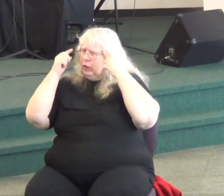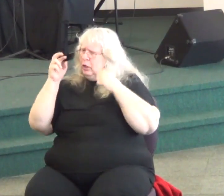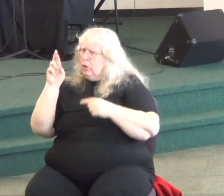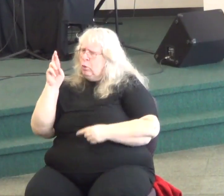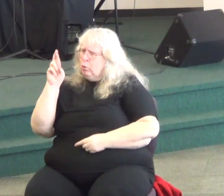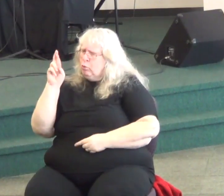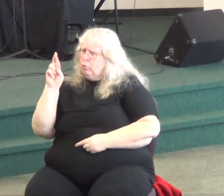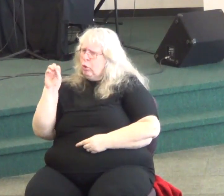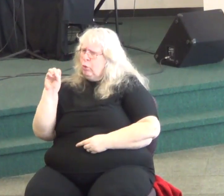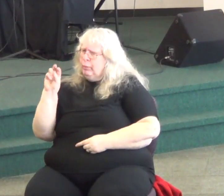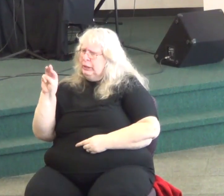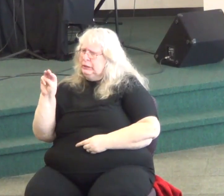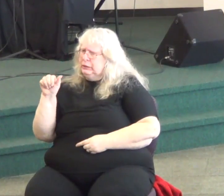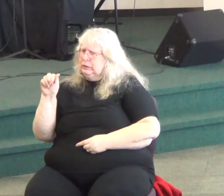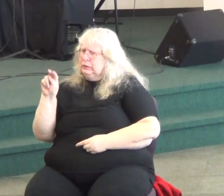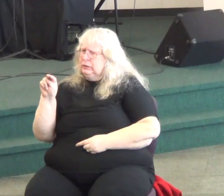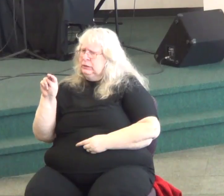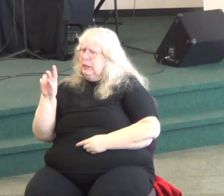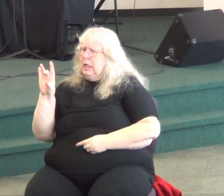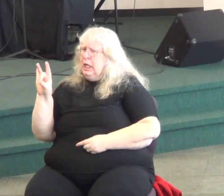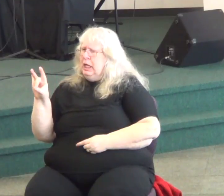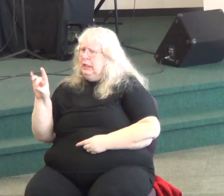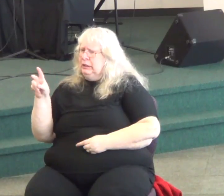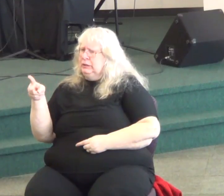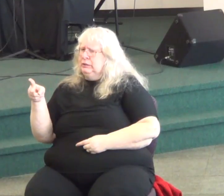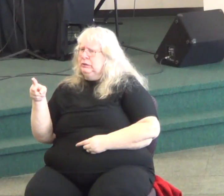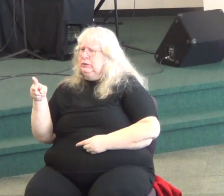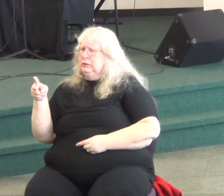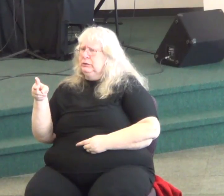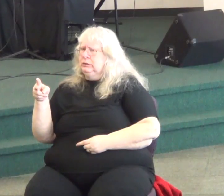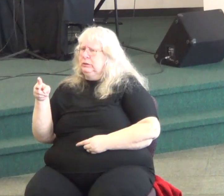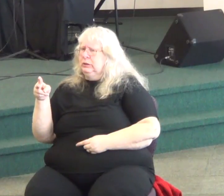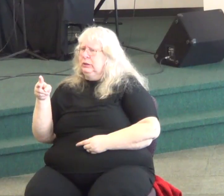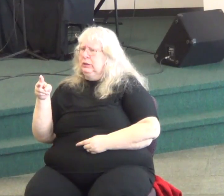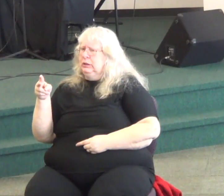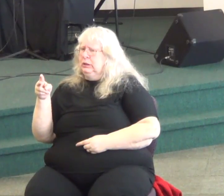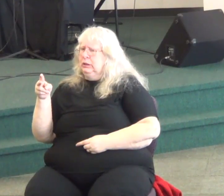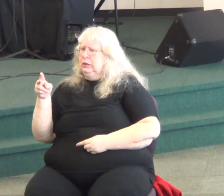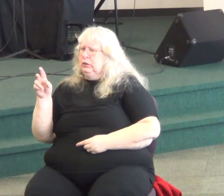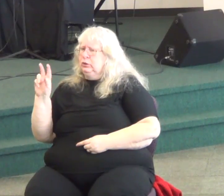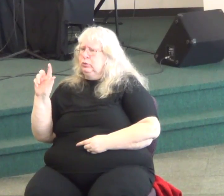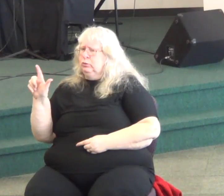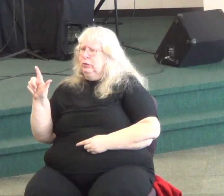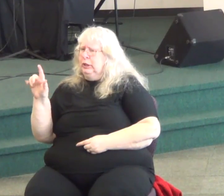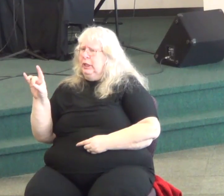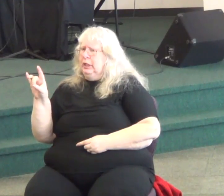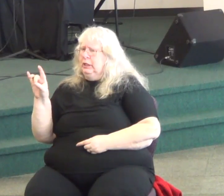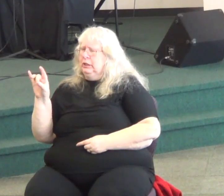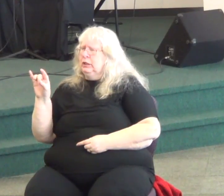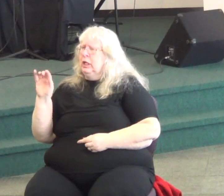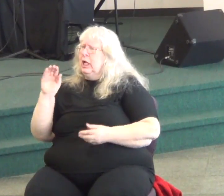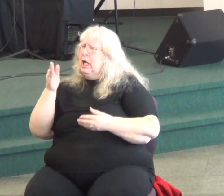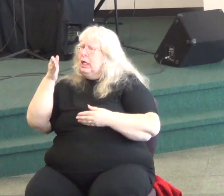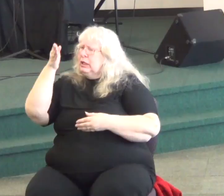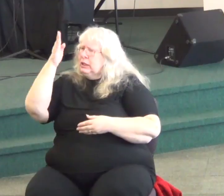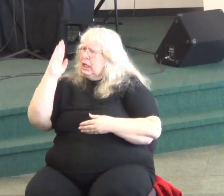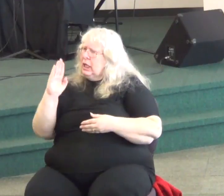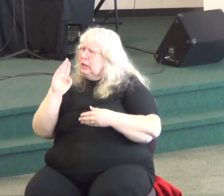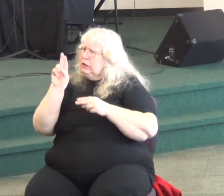8:28. God can take all the bad things and turn them to good if we just love Him and we're called to His